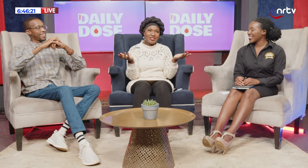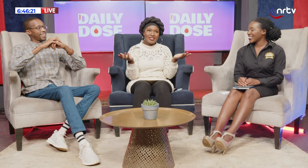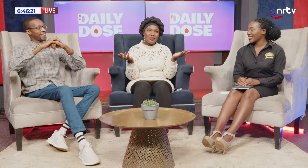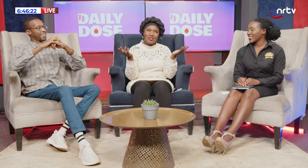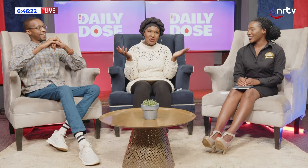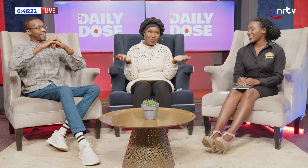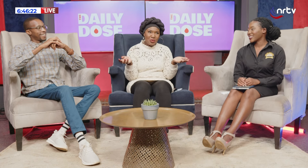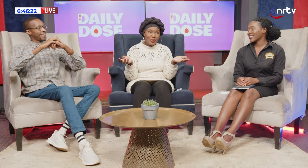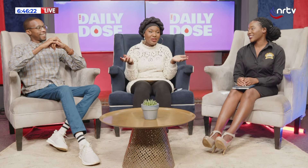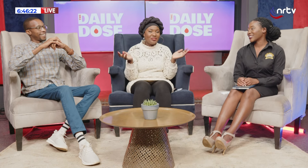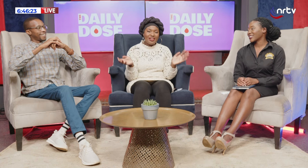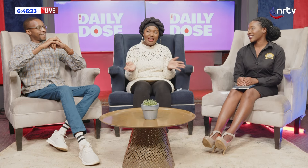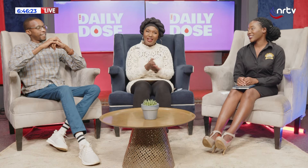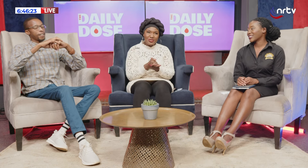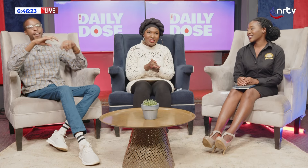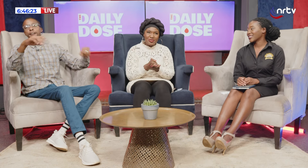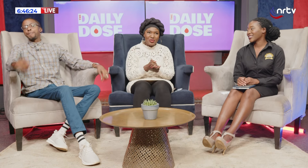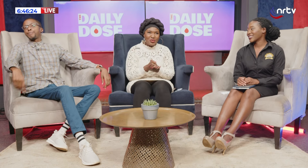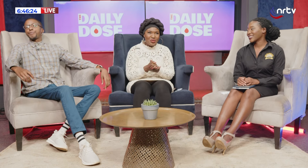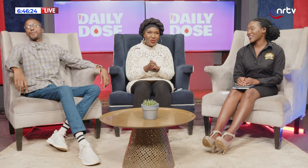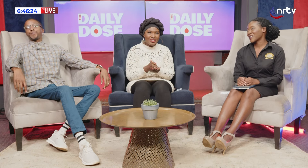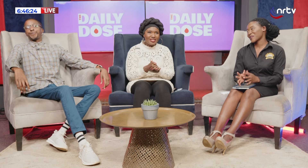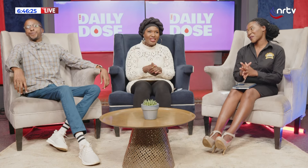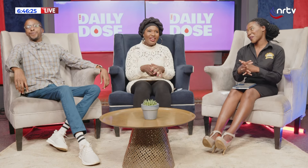Unfortunately, we have to go. I would have loved to give you, you know what?